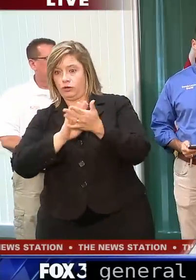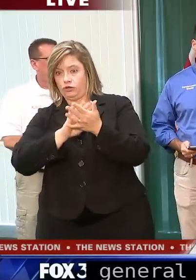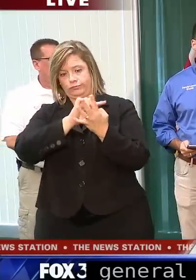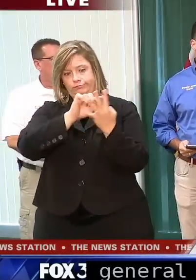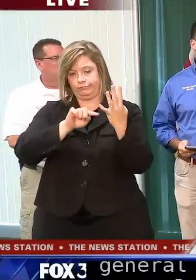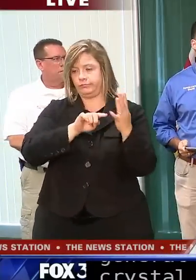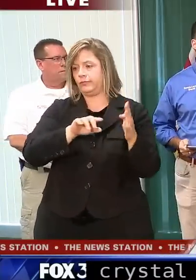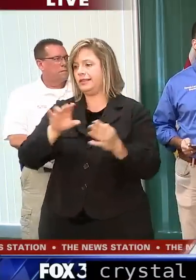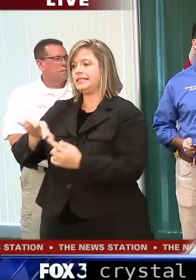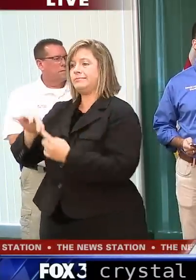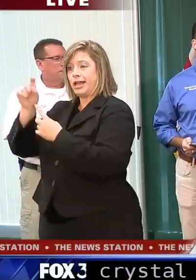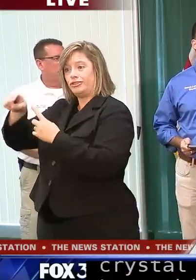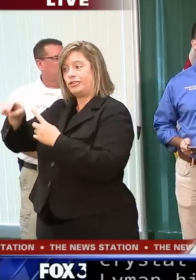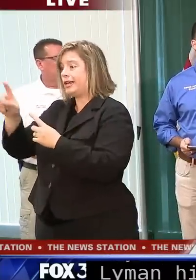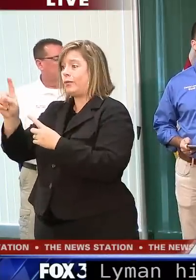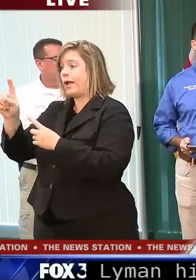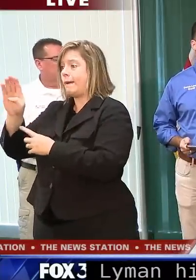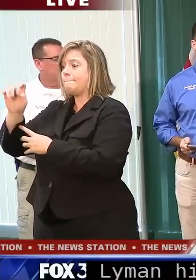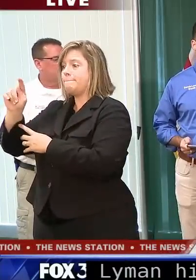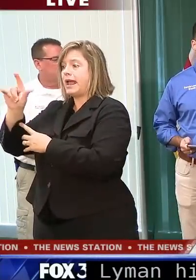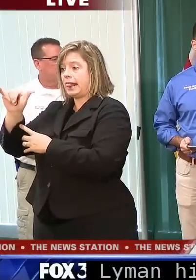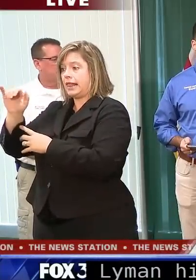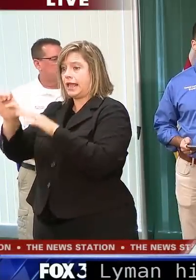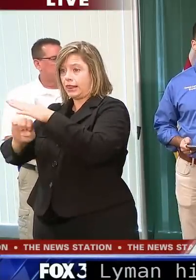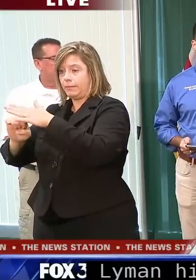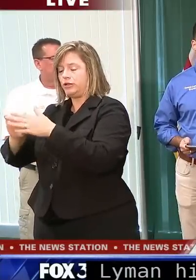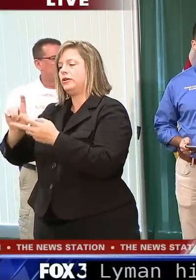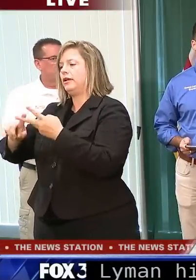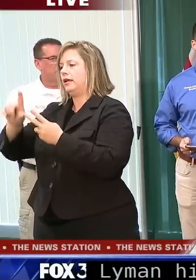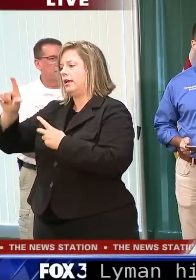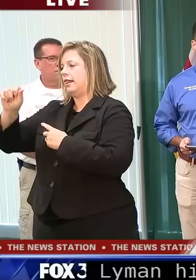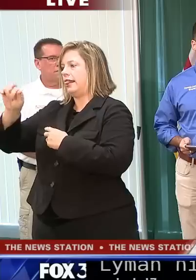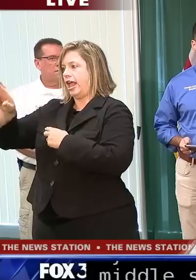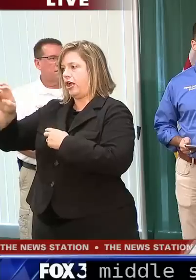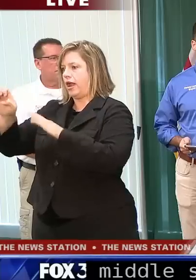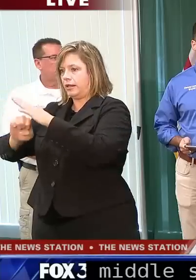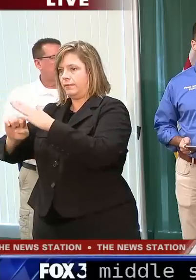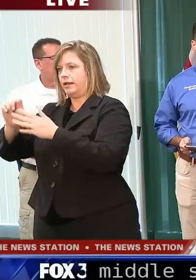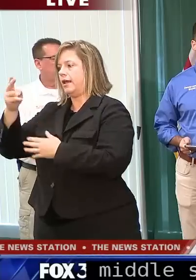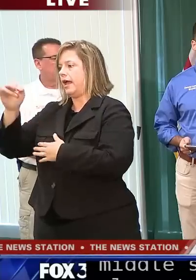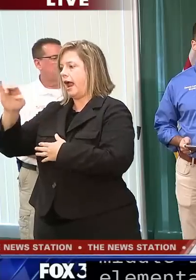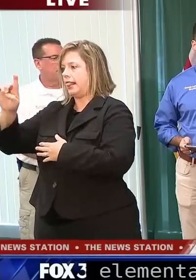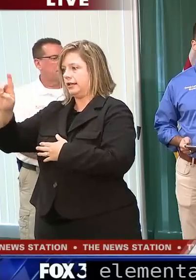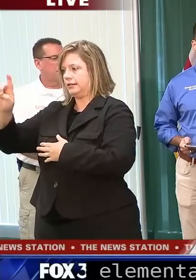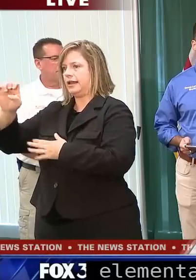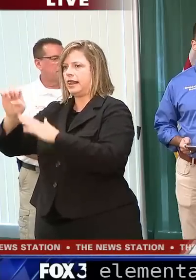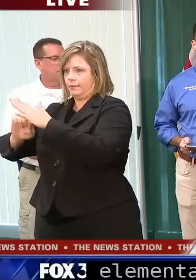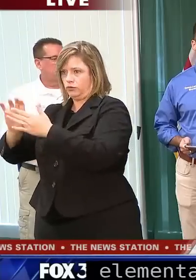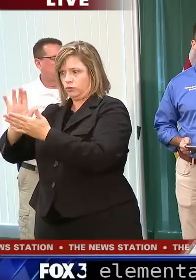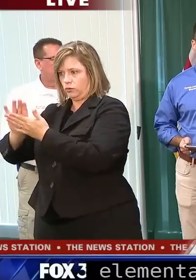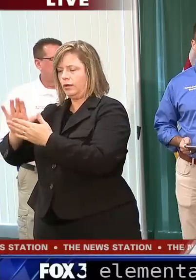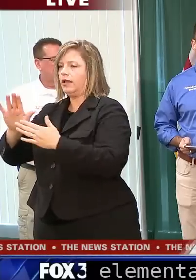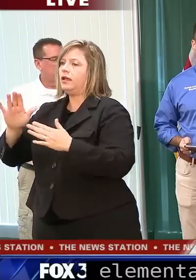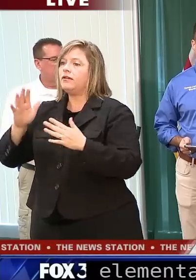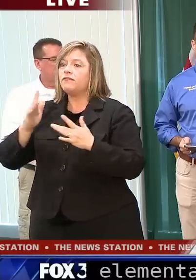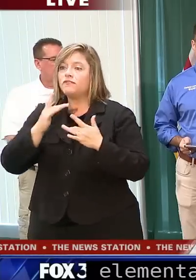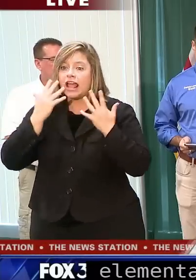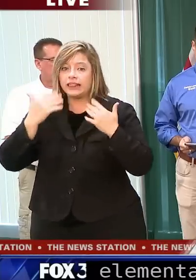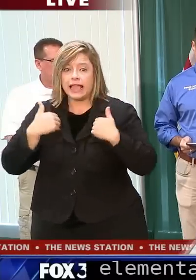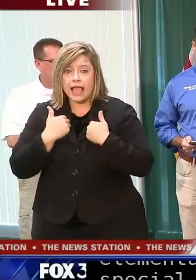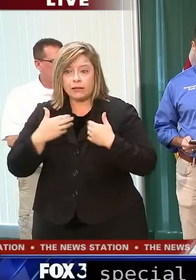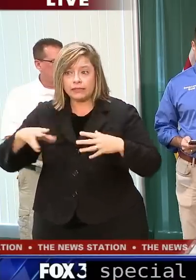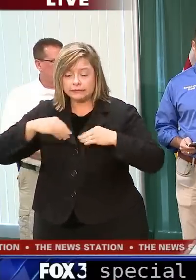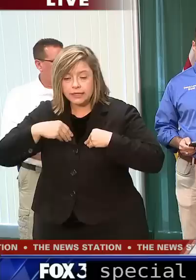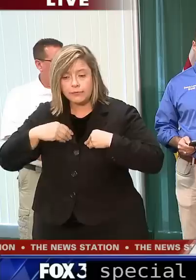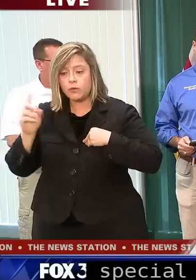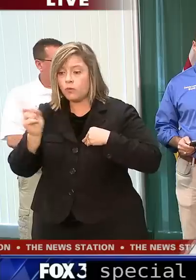special needs shelters are Bentley Elementary, Lair Elementary, and Highlands. We have pet-friendly shelters that are